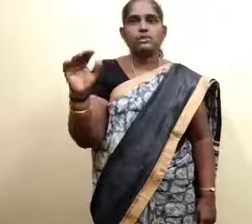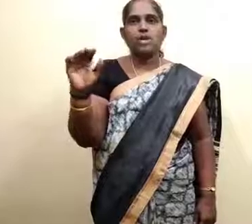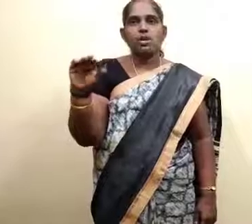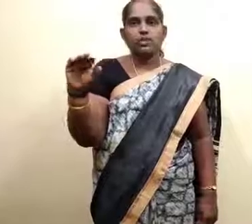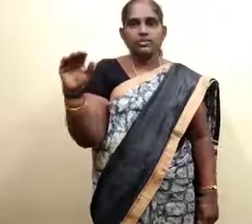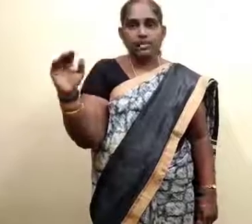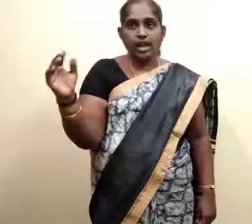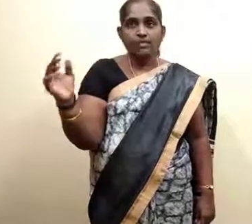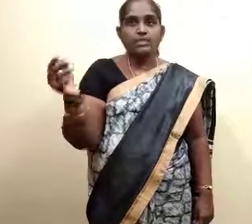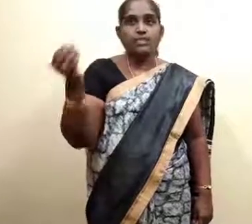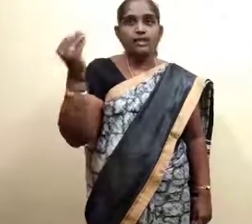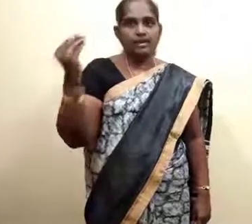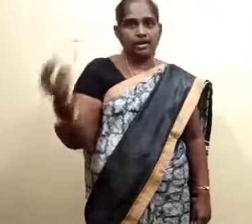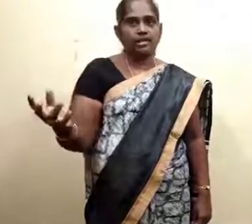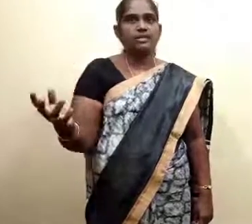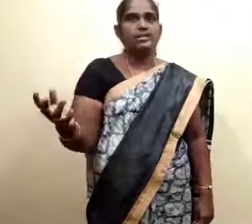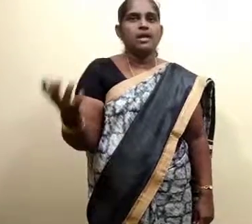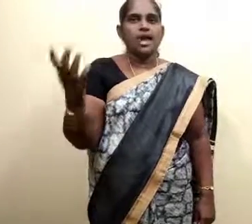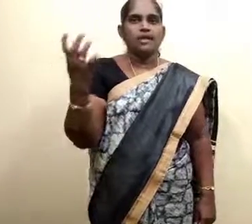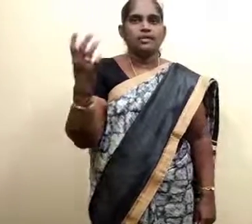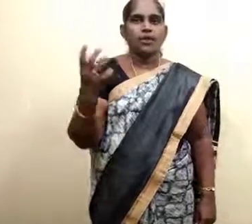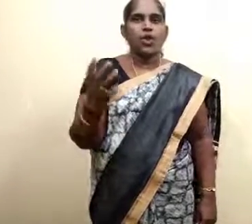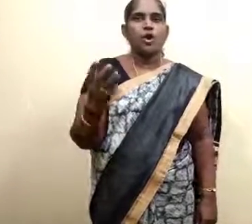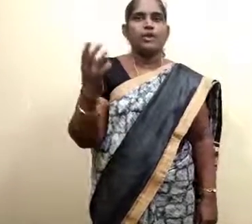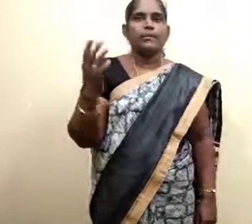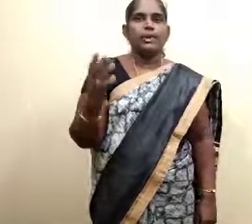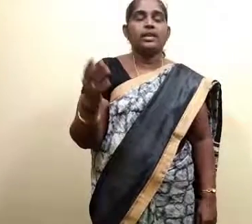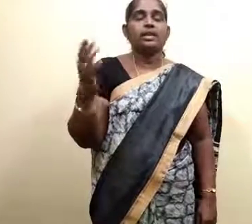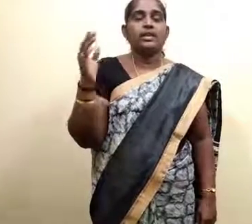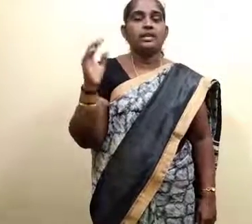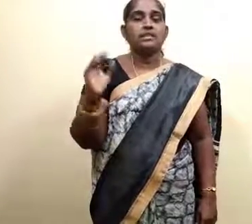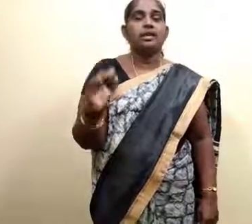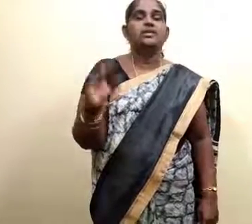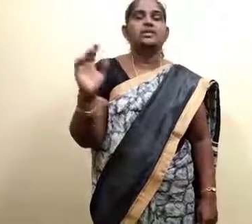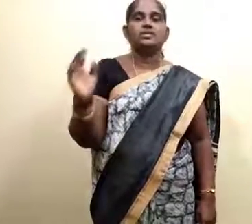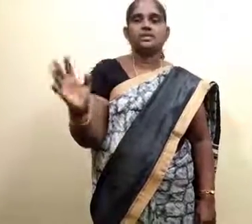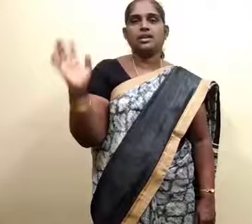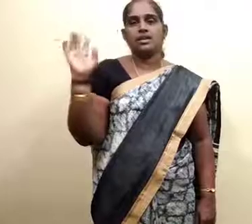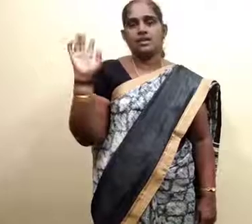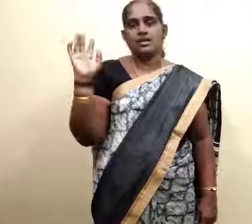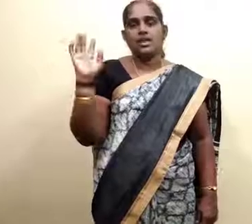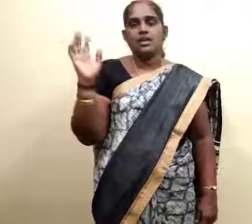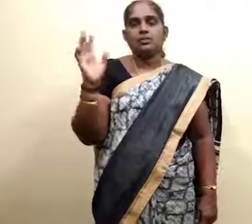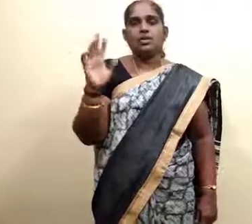Mulhouse was famous for dyes and brought many designers there.